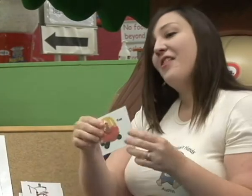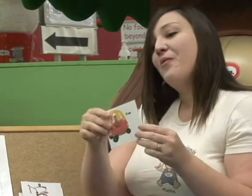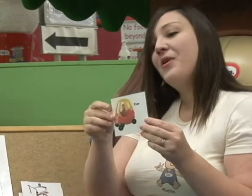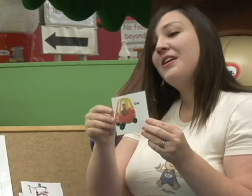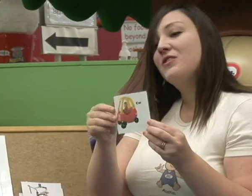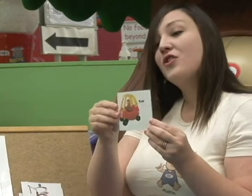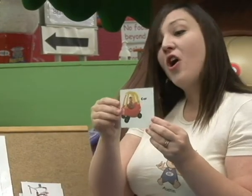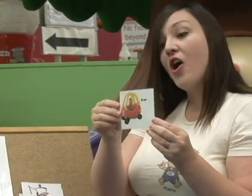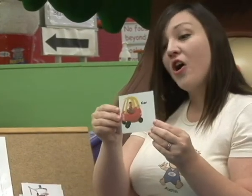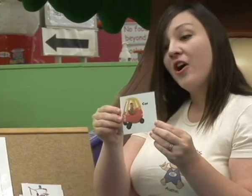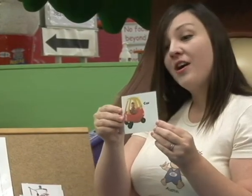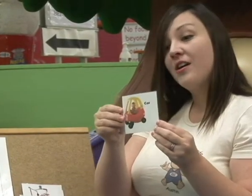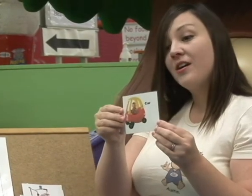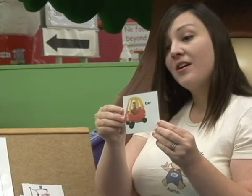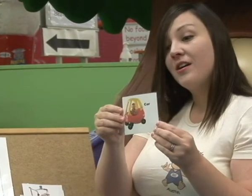Another one is car.